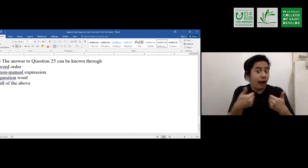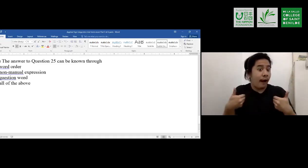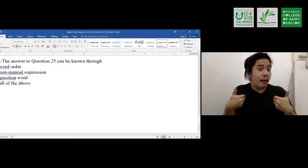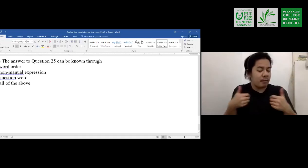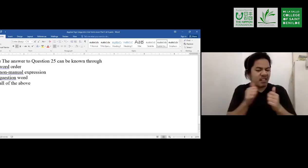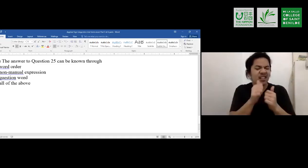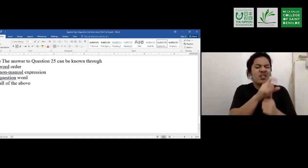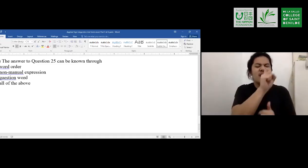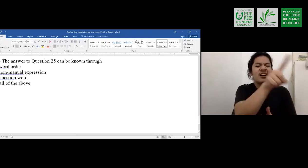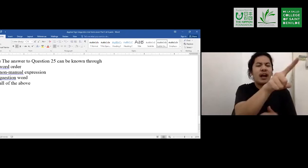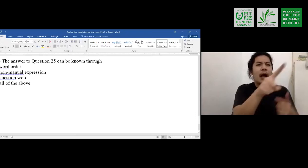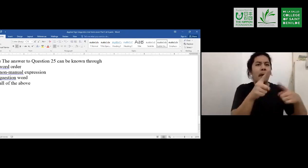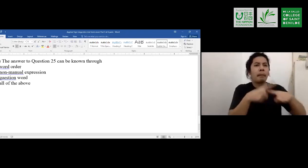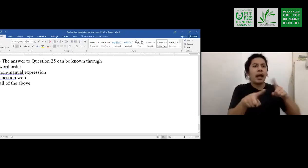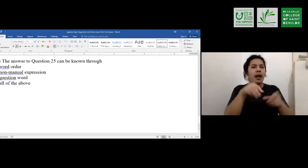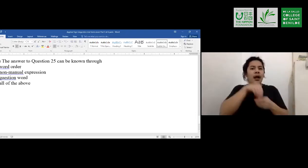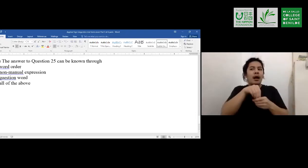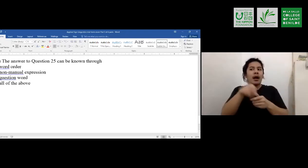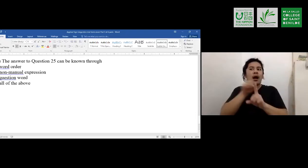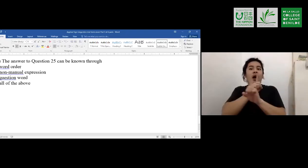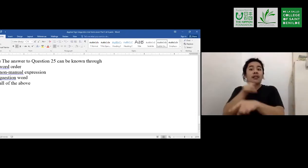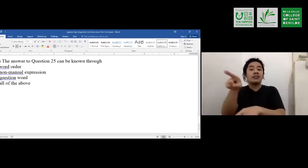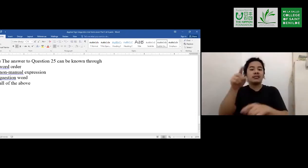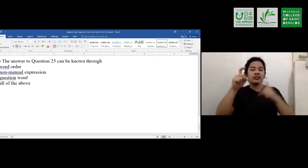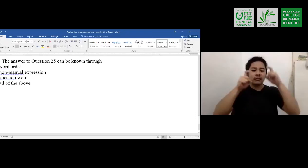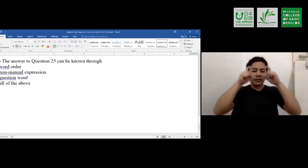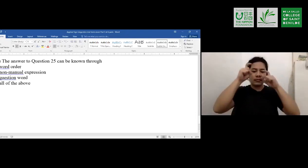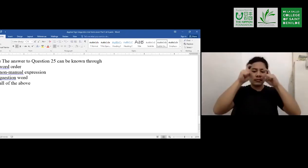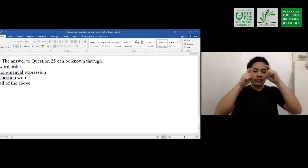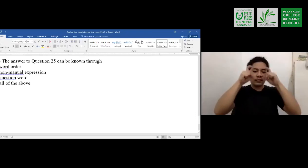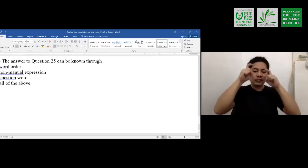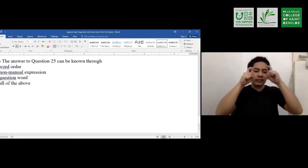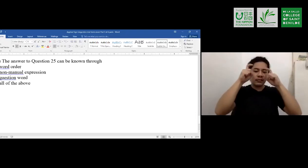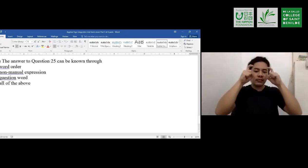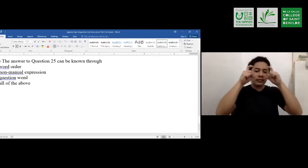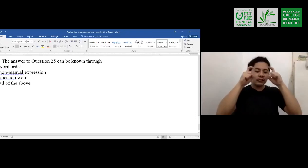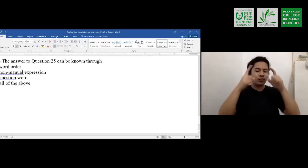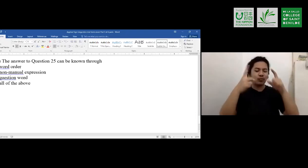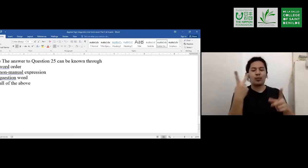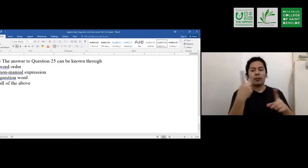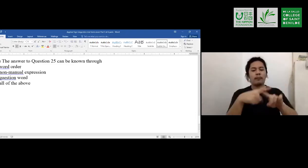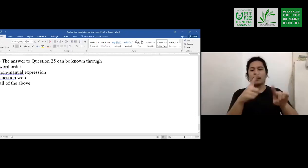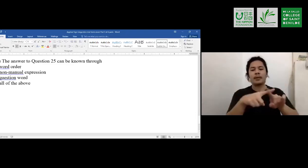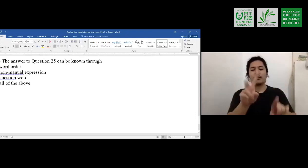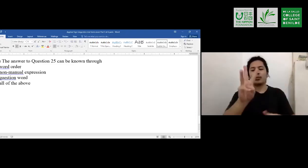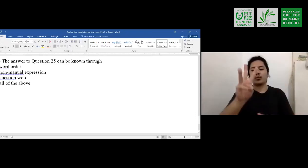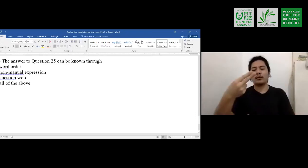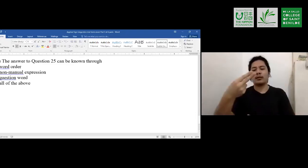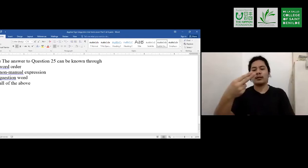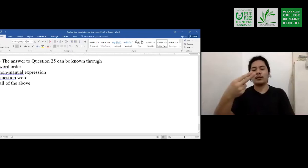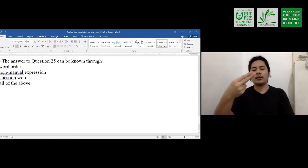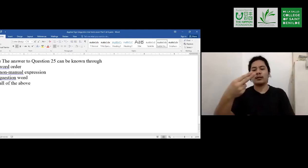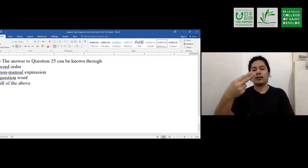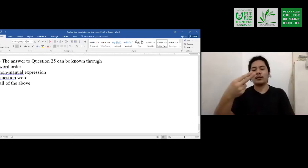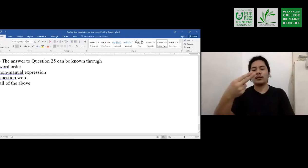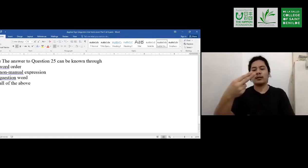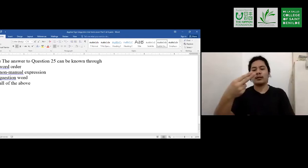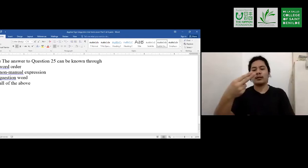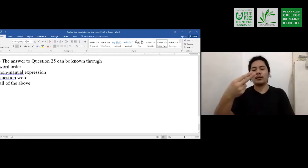have a question like, for example, if it's have, Yes. the facial expression also indicates